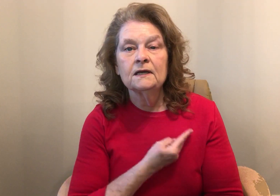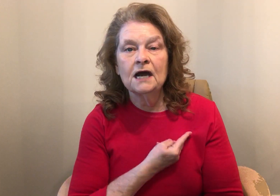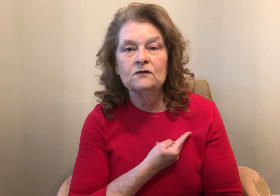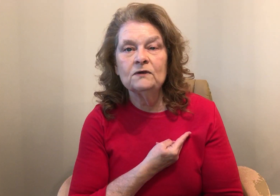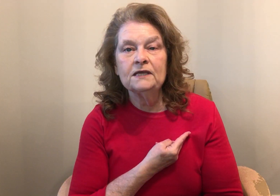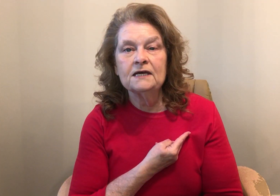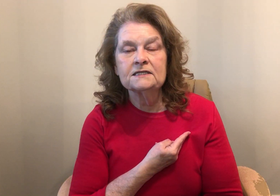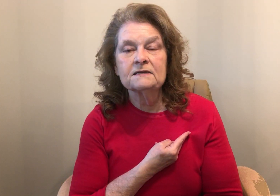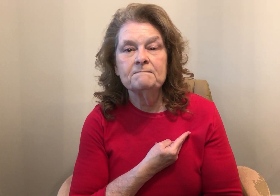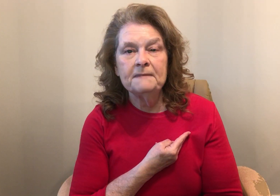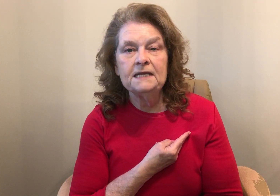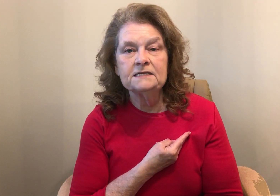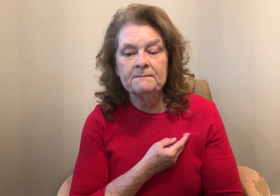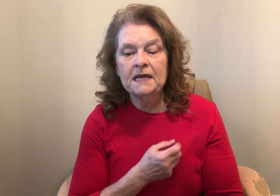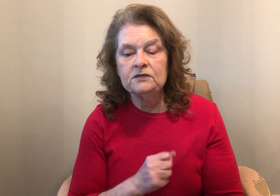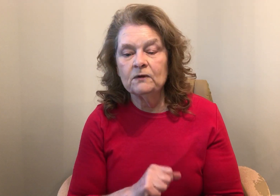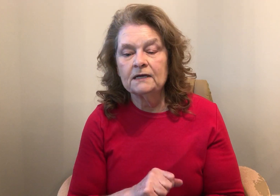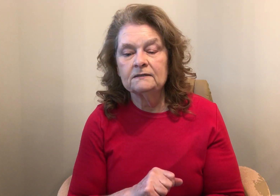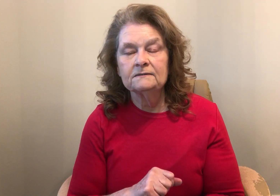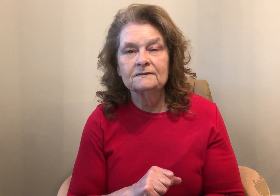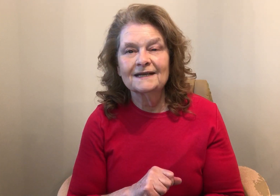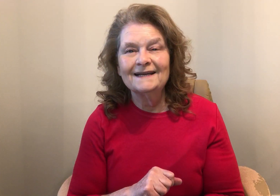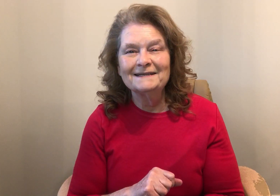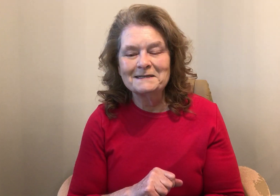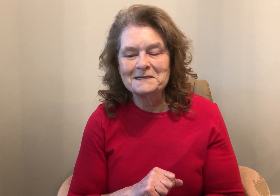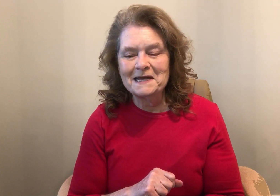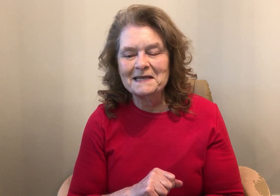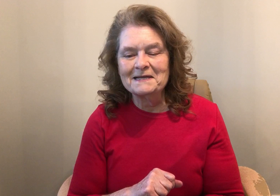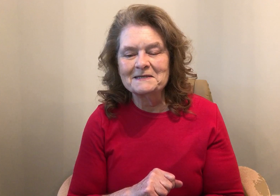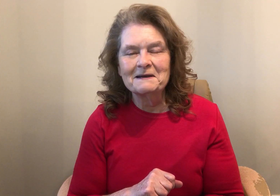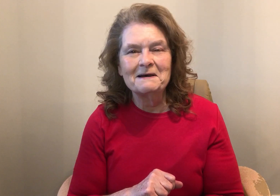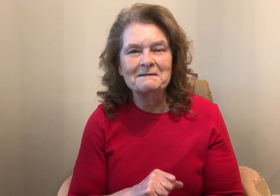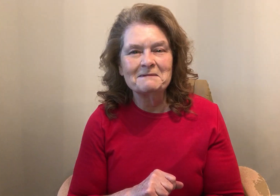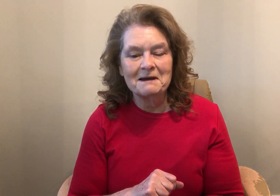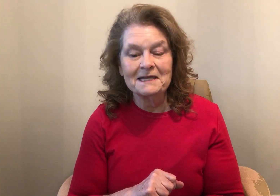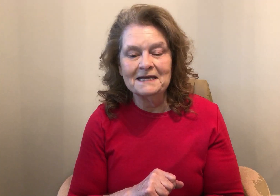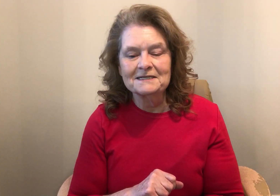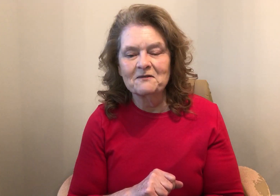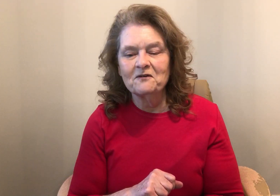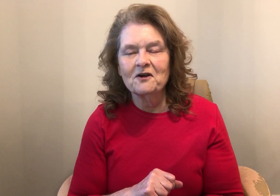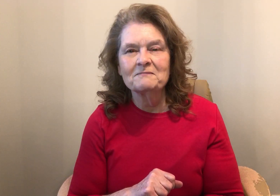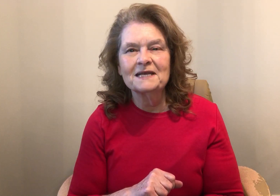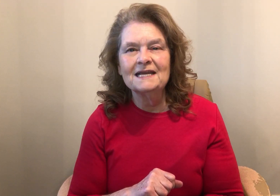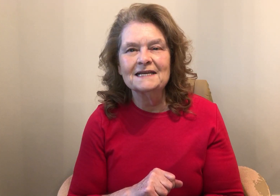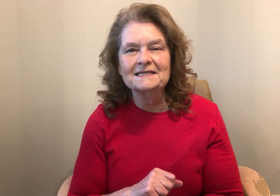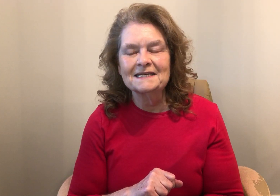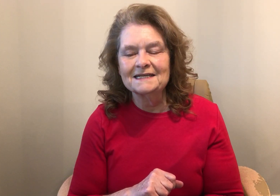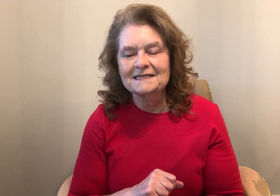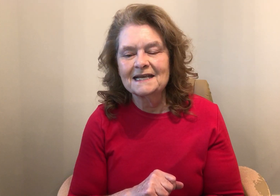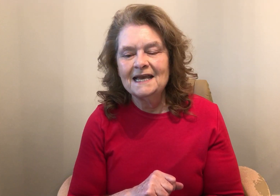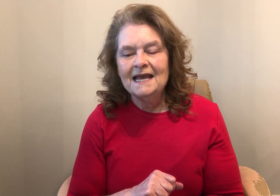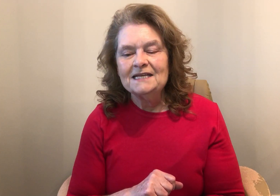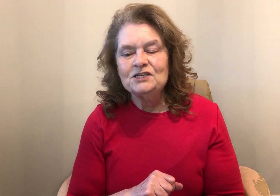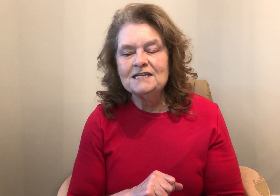God with us means Immanuel. Okay, let's say that again so far, beginning of the sentence. Jesus